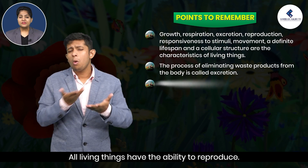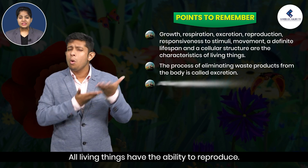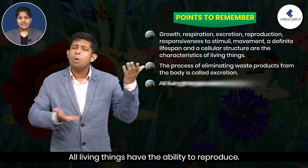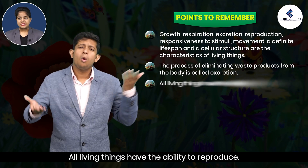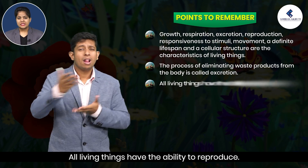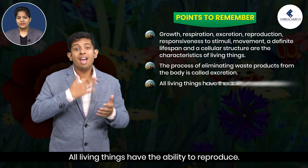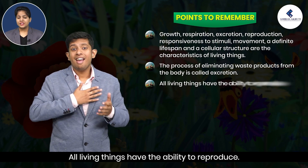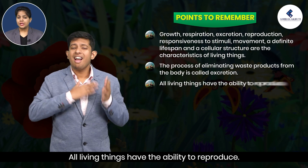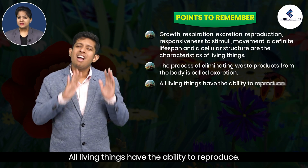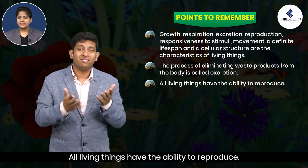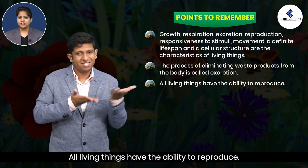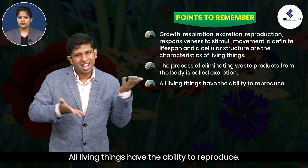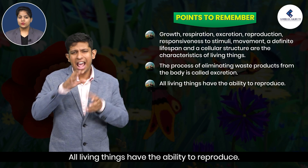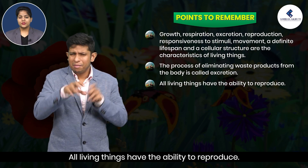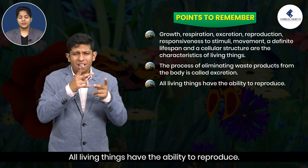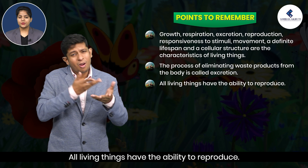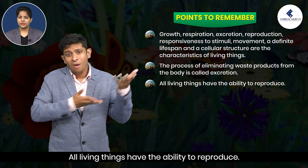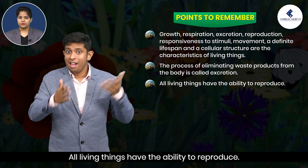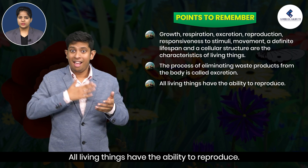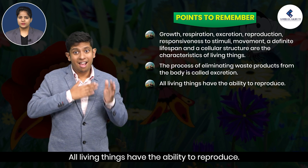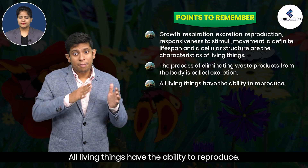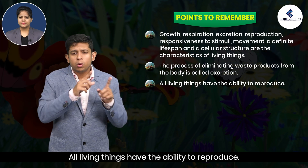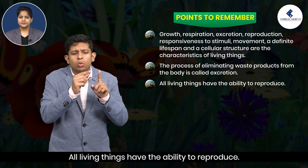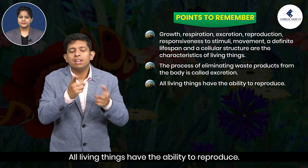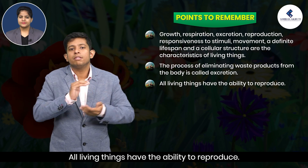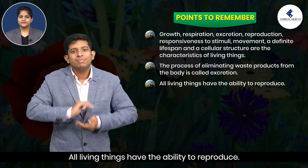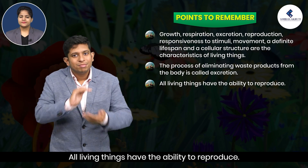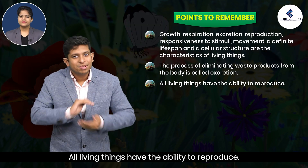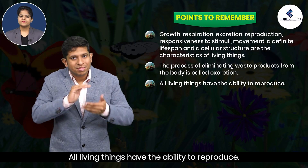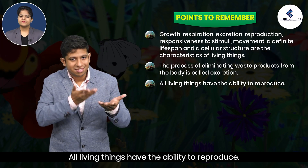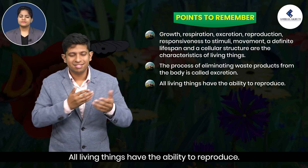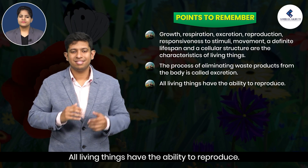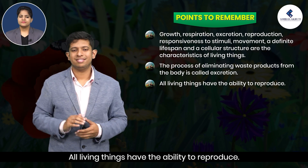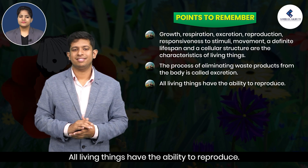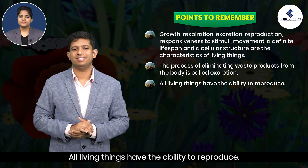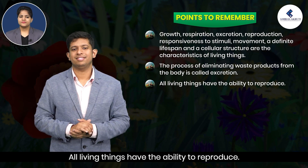All living things have the ability to reproduce.